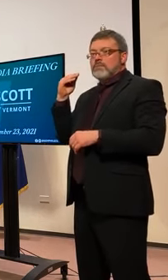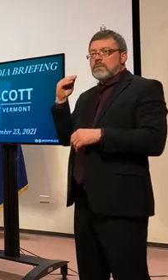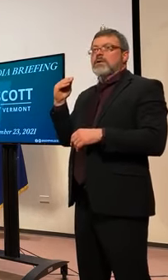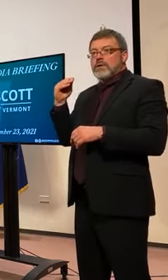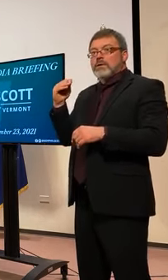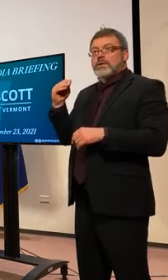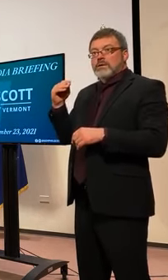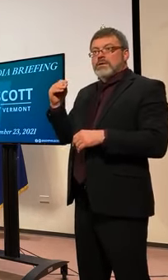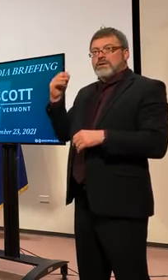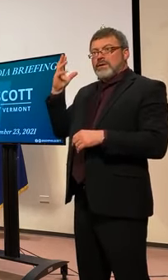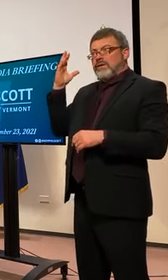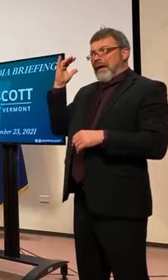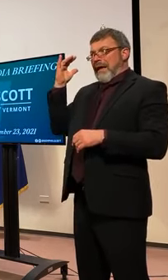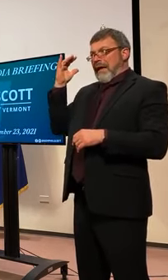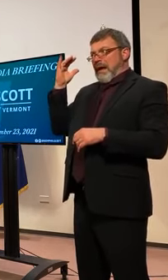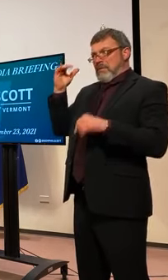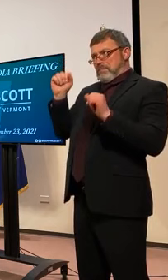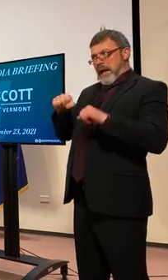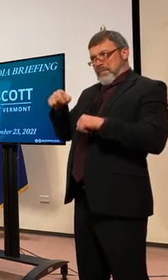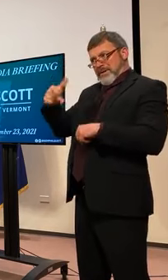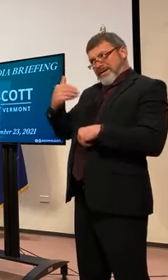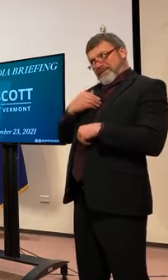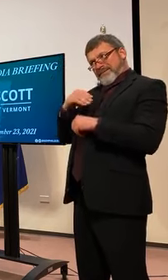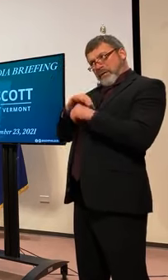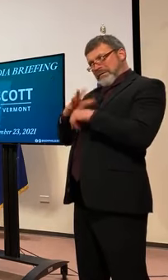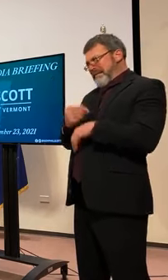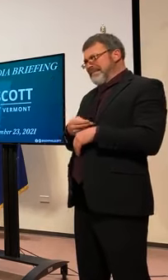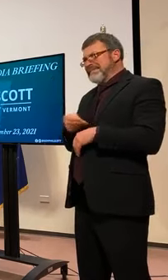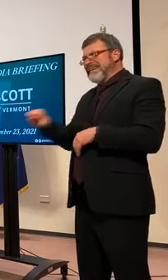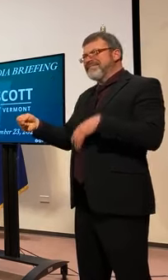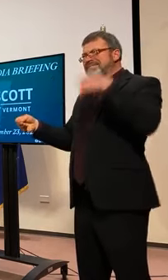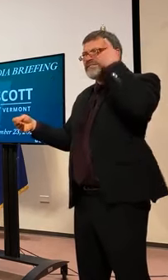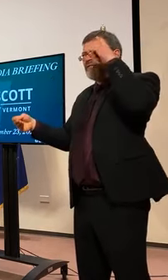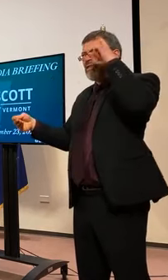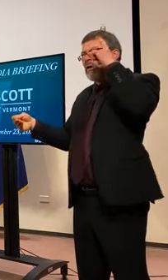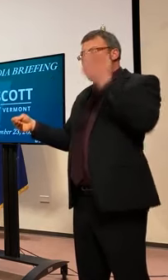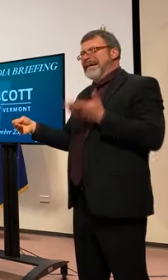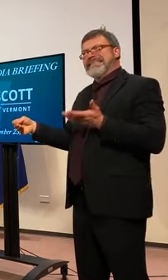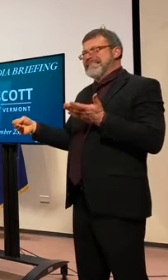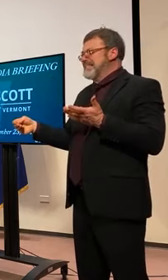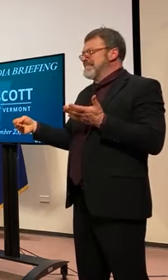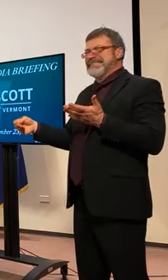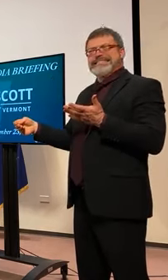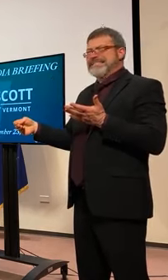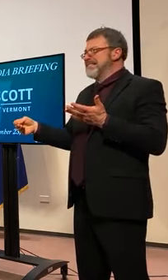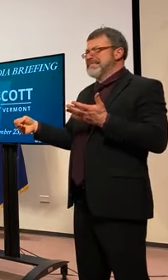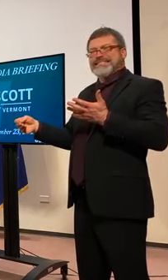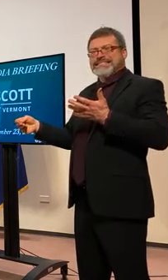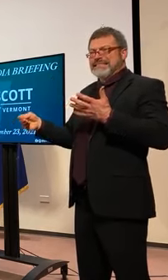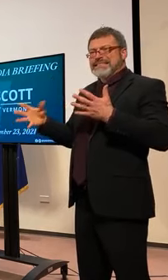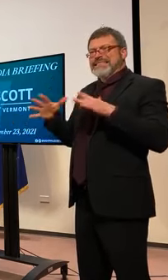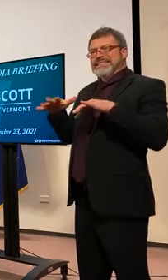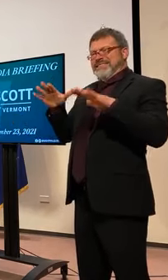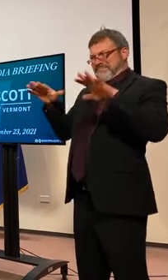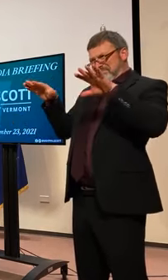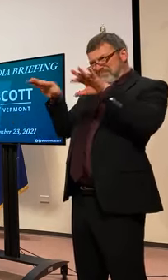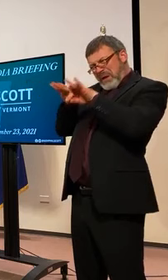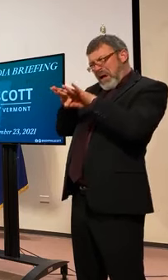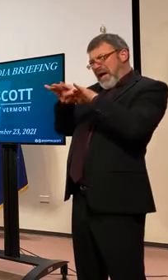virus. And getting your friends or family sick and maybe seriously ill is just not worth the